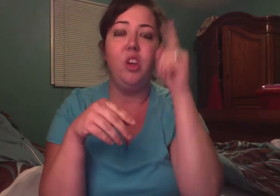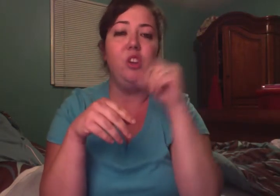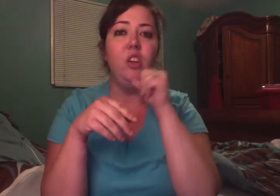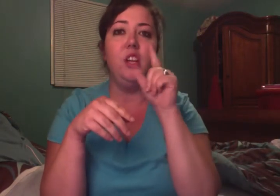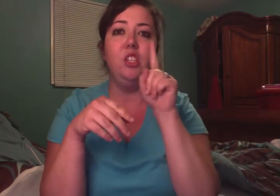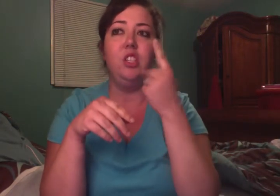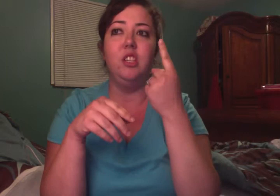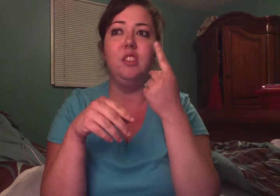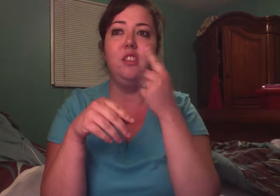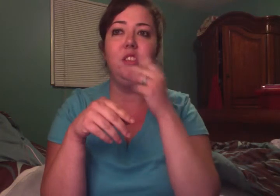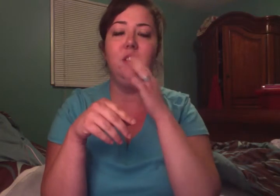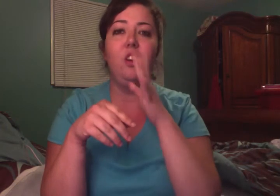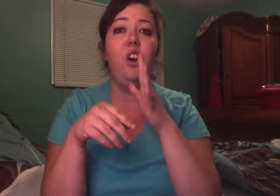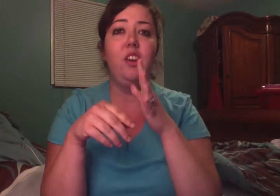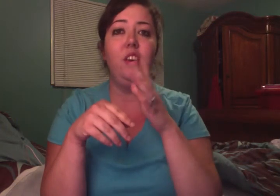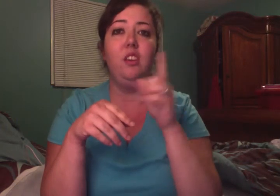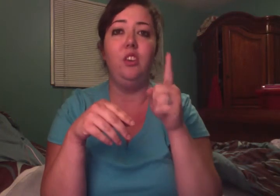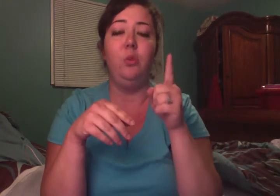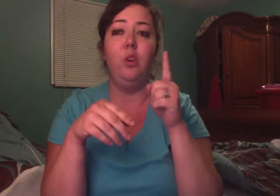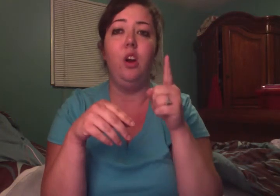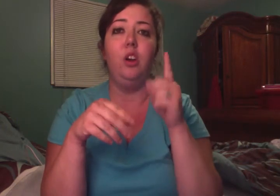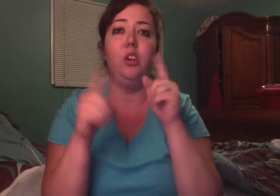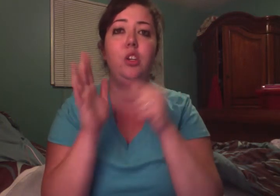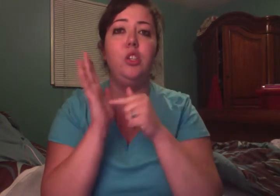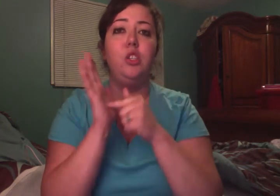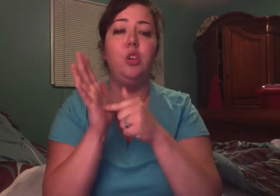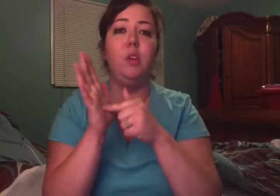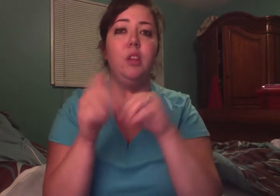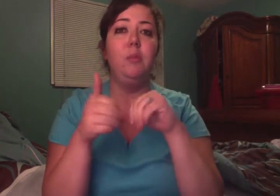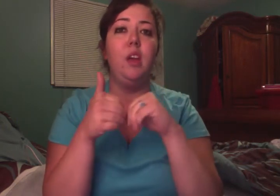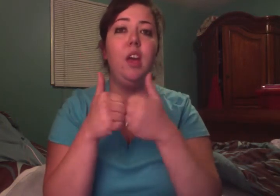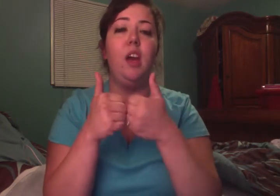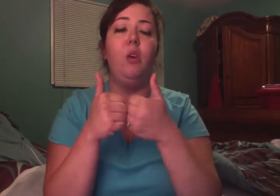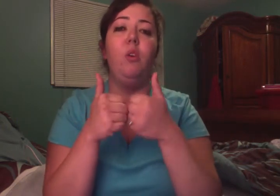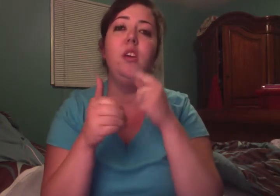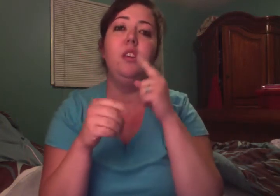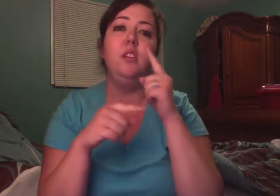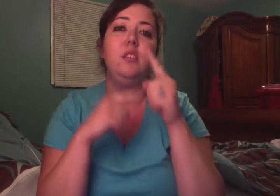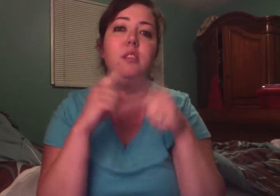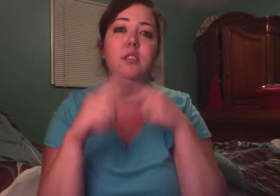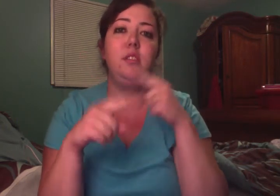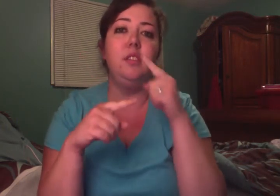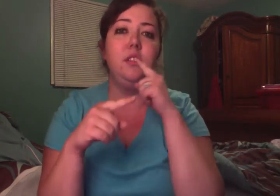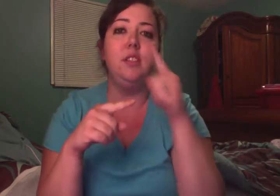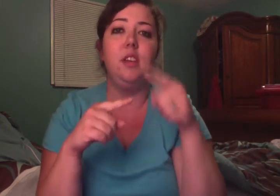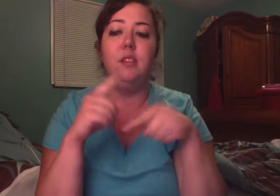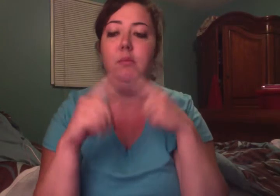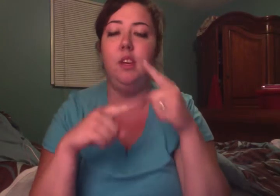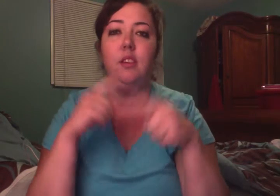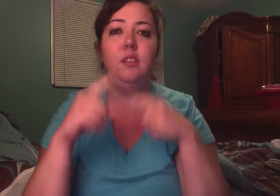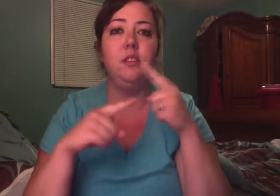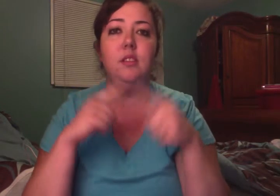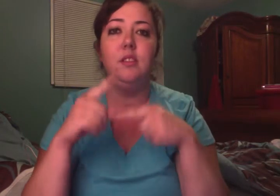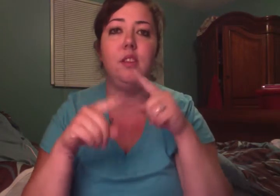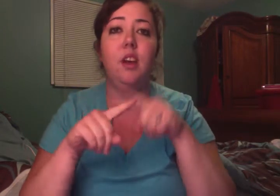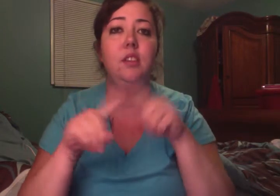not just talking, you are showing them how to say something a different